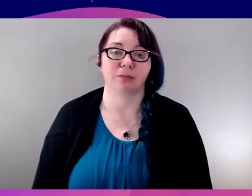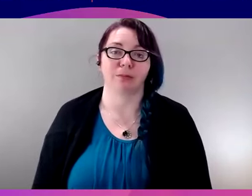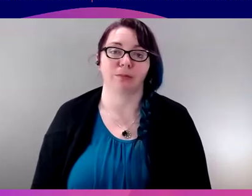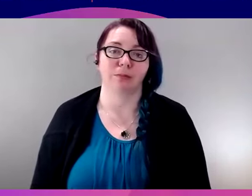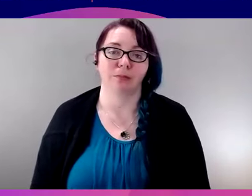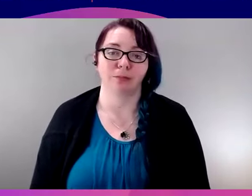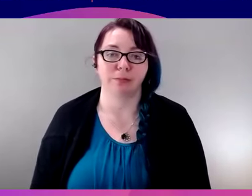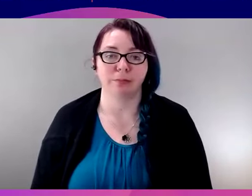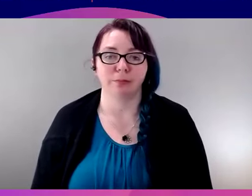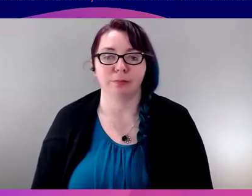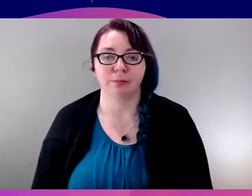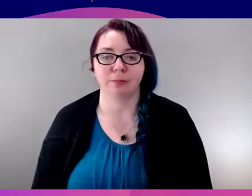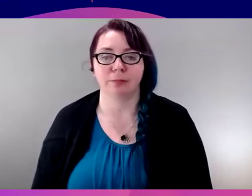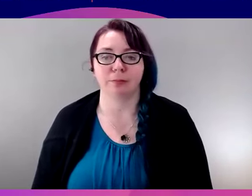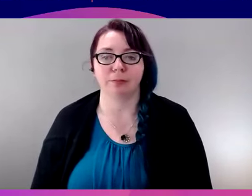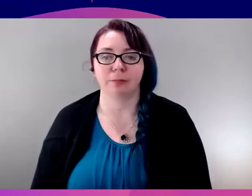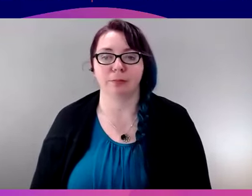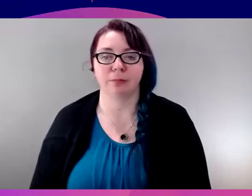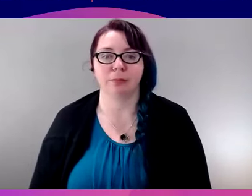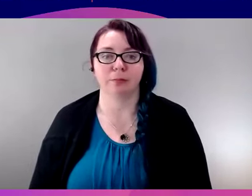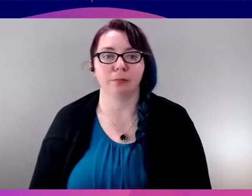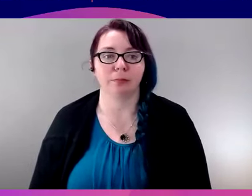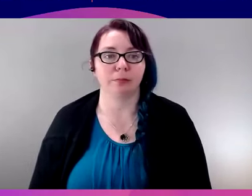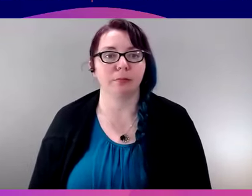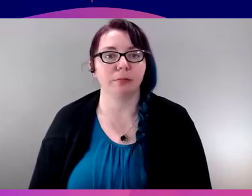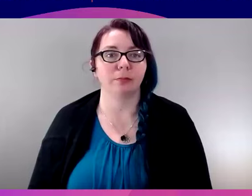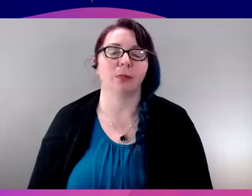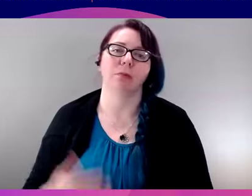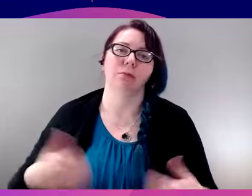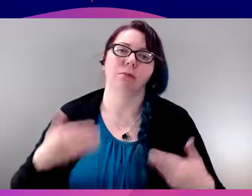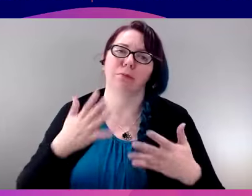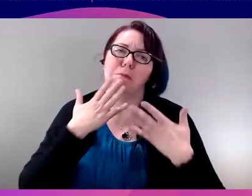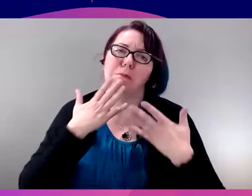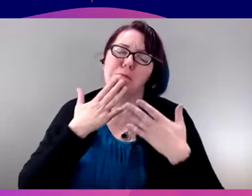Wonderful. Thank you so much, Claire and Sue. It was lovely to learn more about the ACT